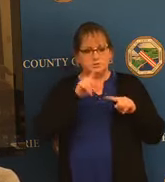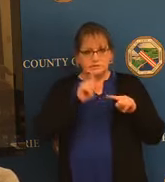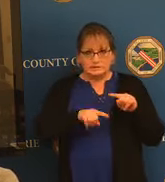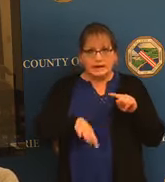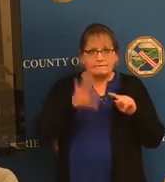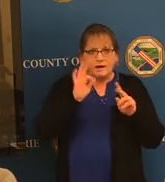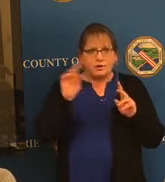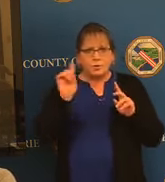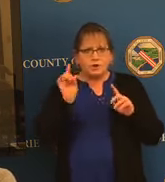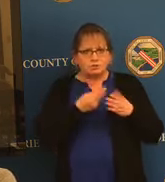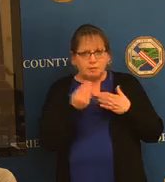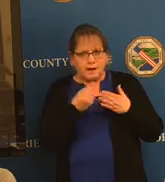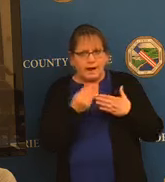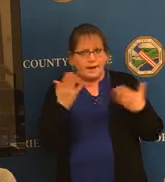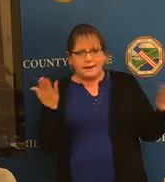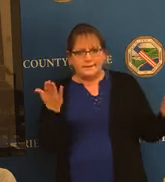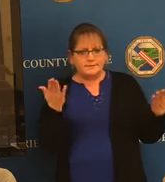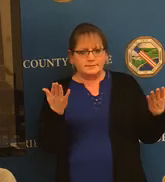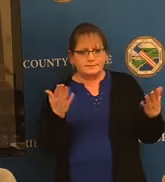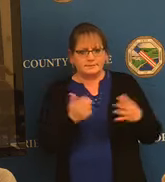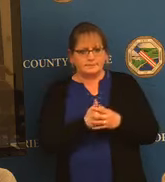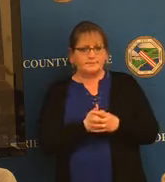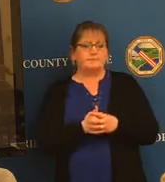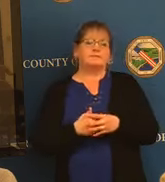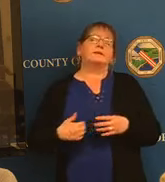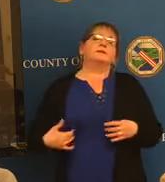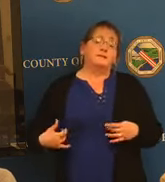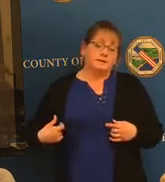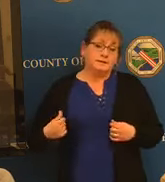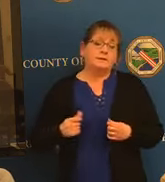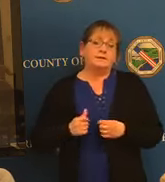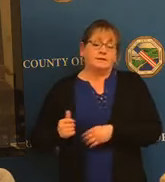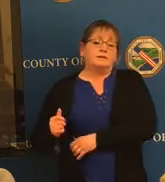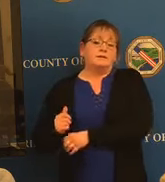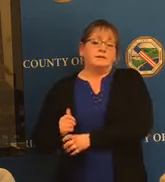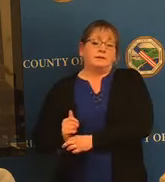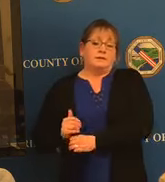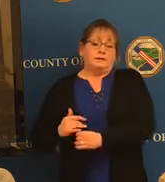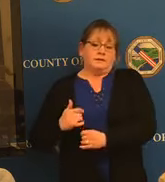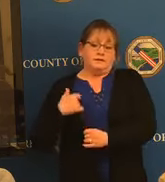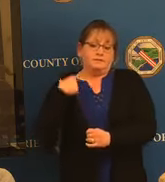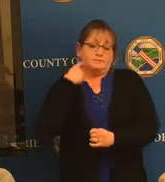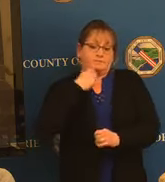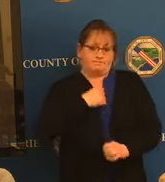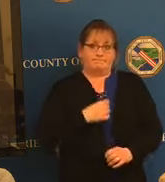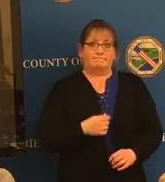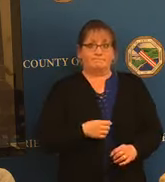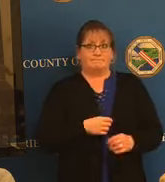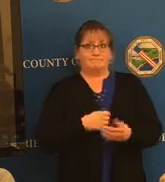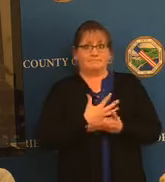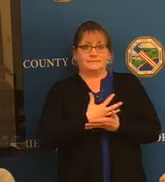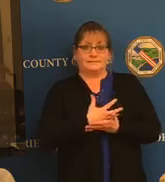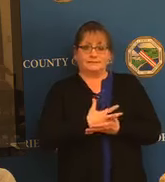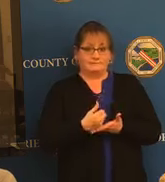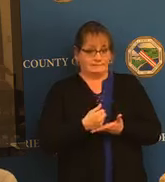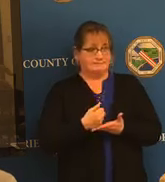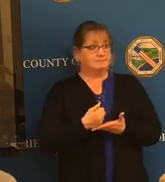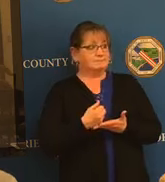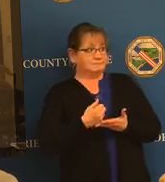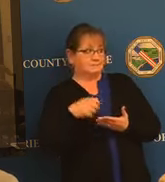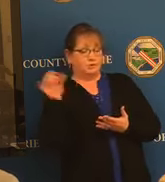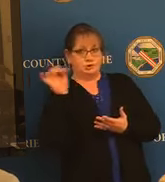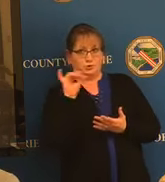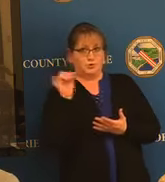thermometers. Where can you buy them? Things like that. Yeah, the supply of thermometers seems to